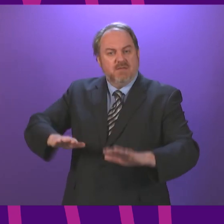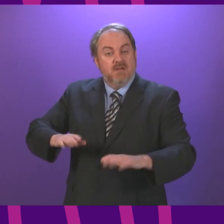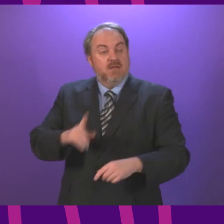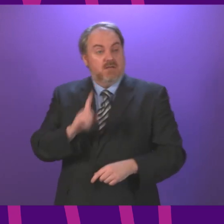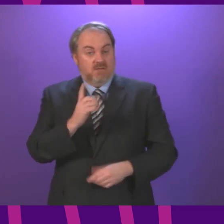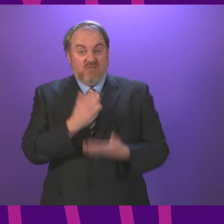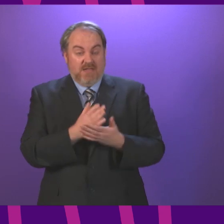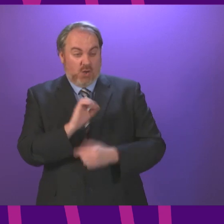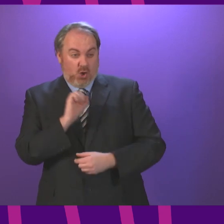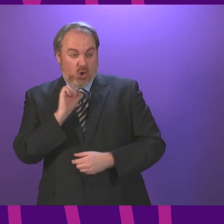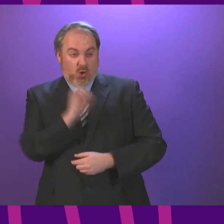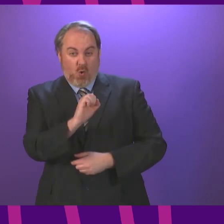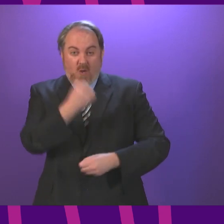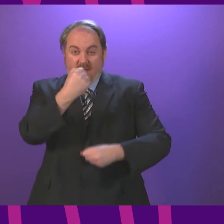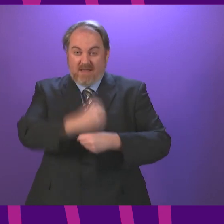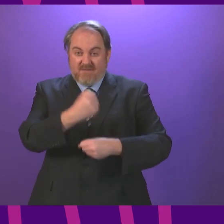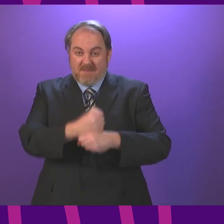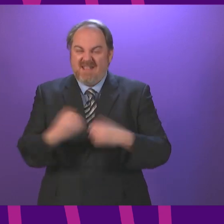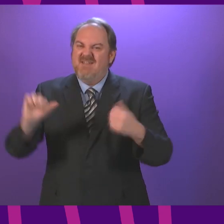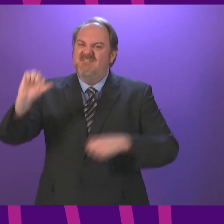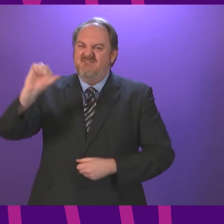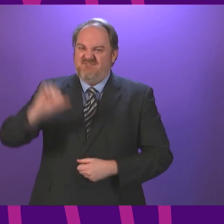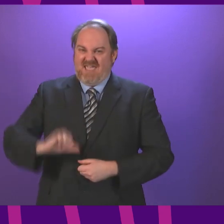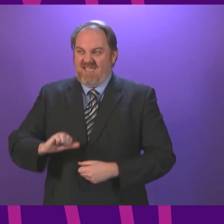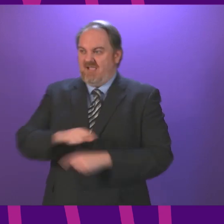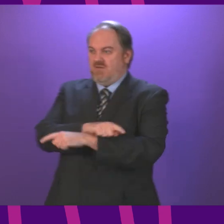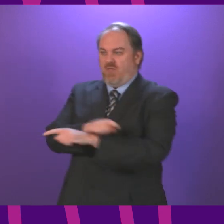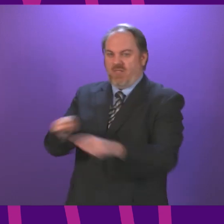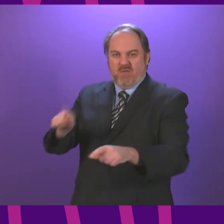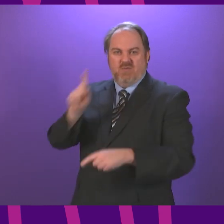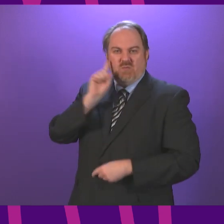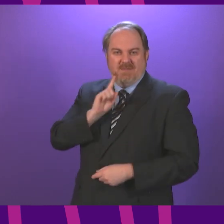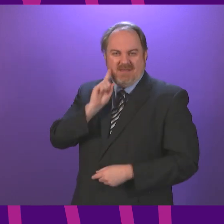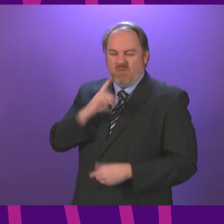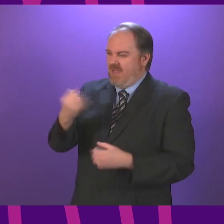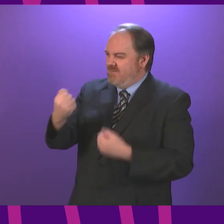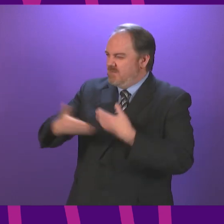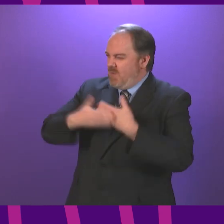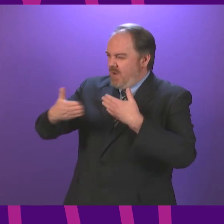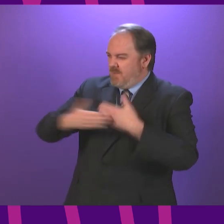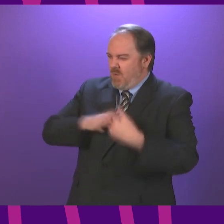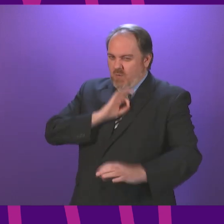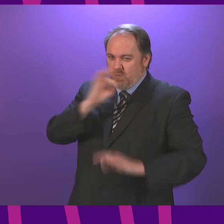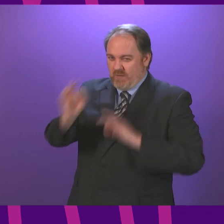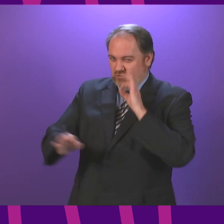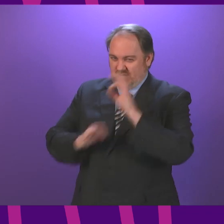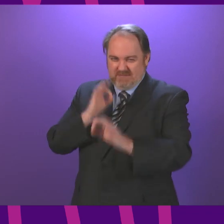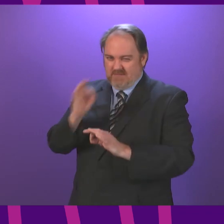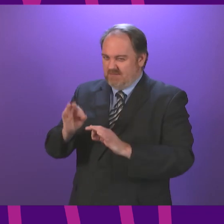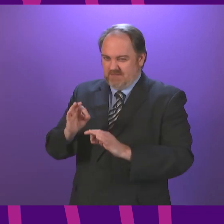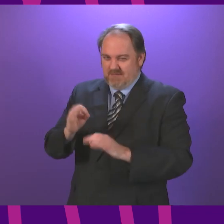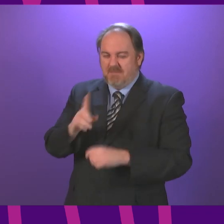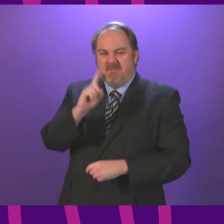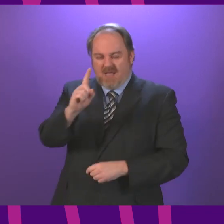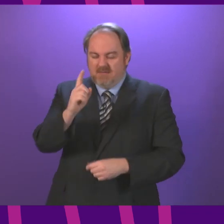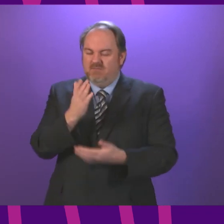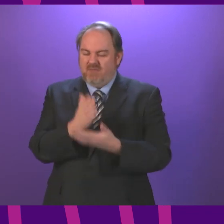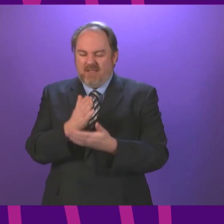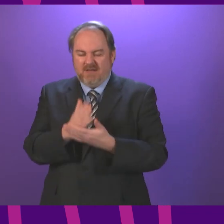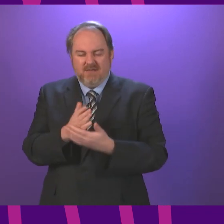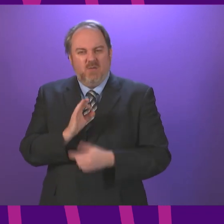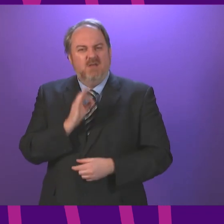her government that failed them, and that questions still require to be answered. And First Minister,